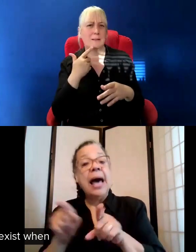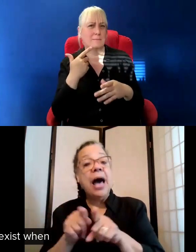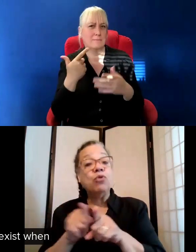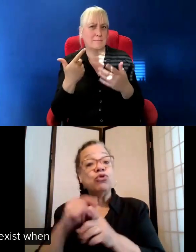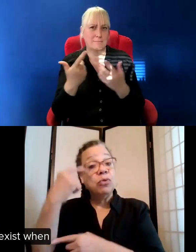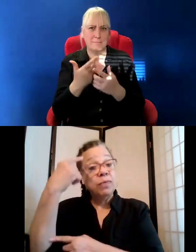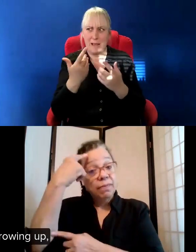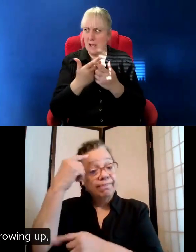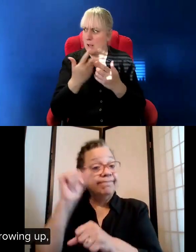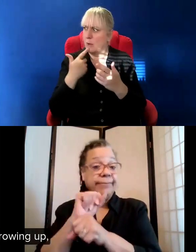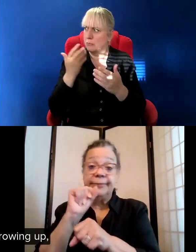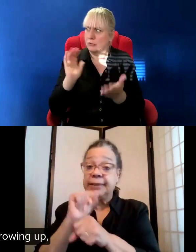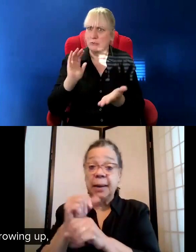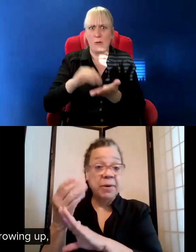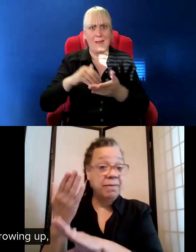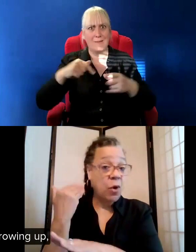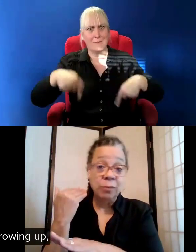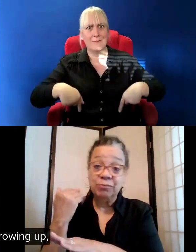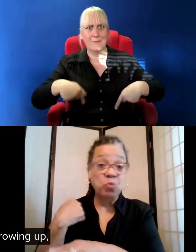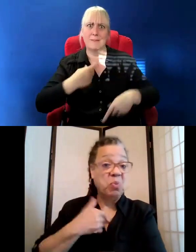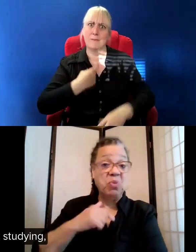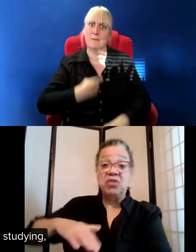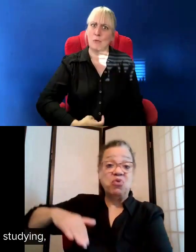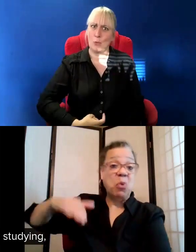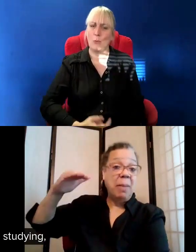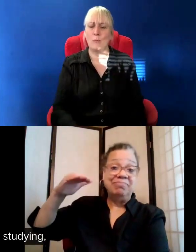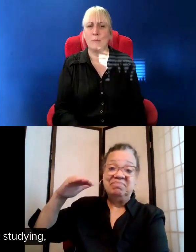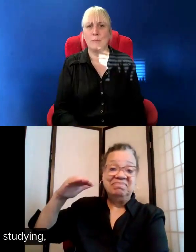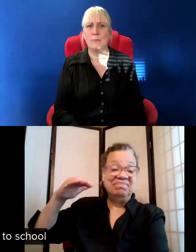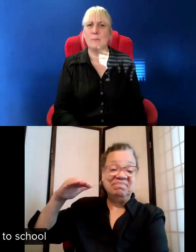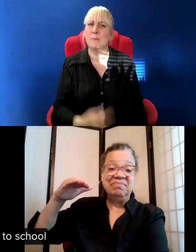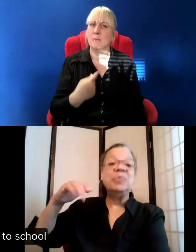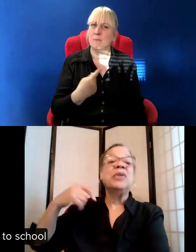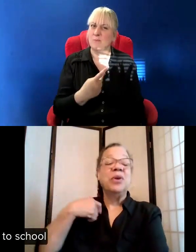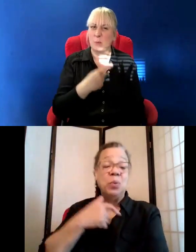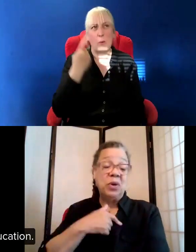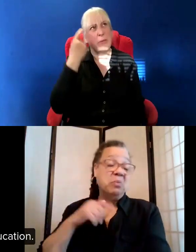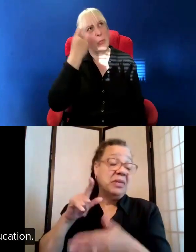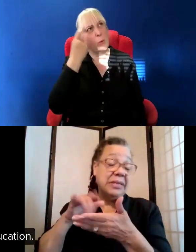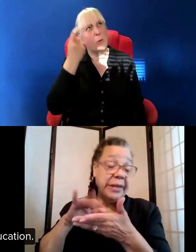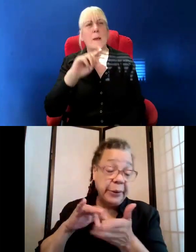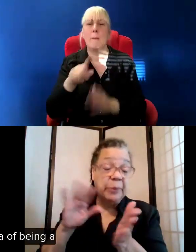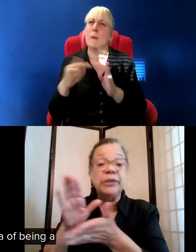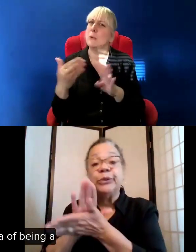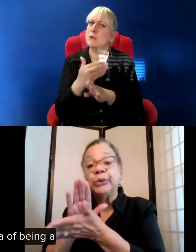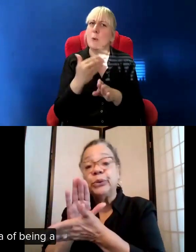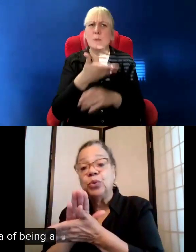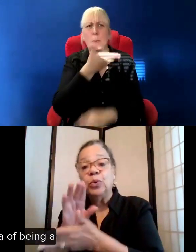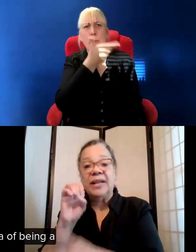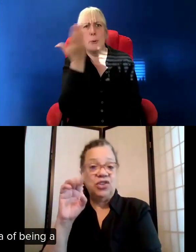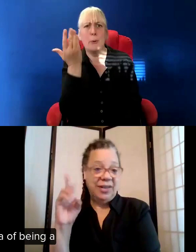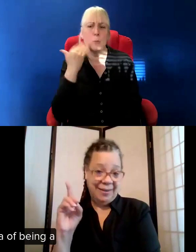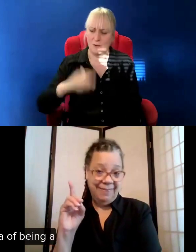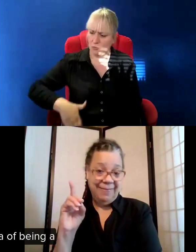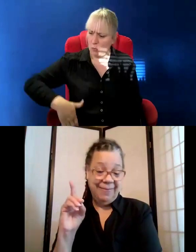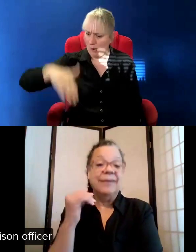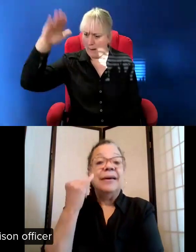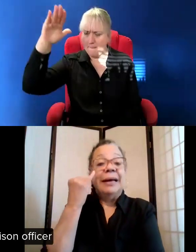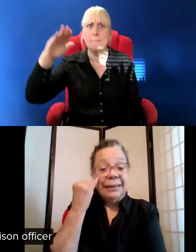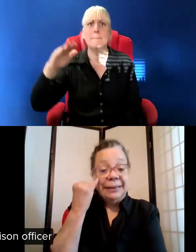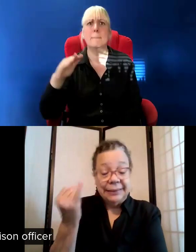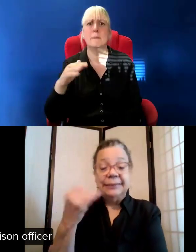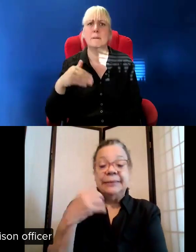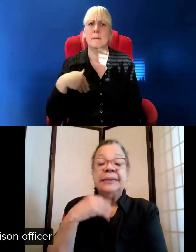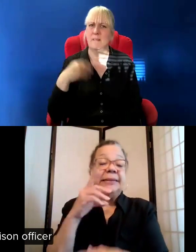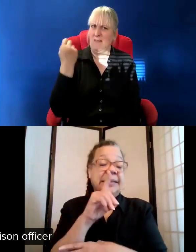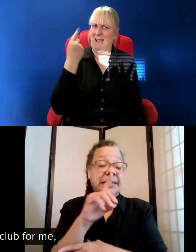didn't exist when we were growing up, if we were studying, if we went to school and education, and the idea of being a